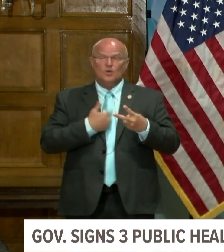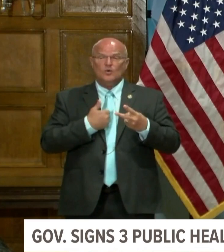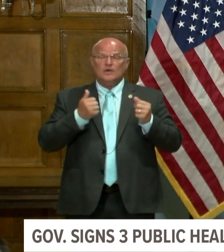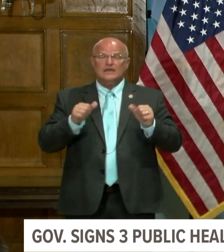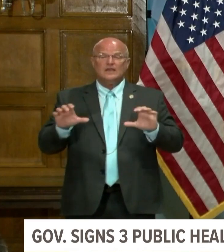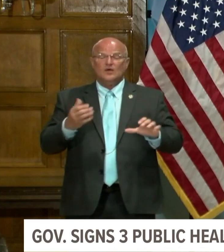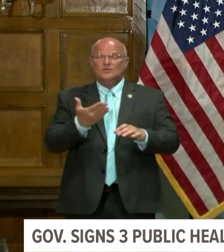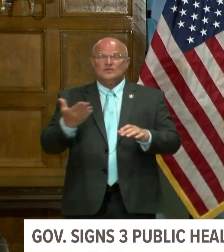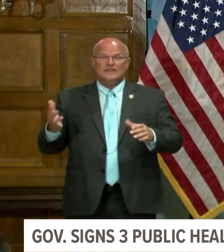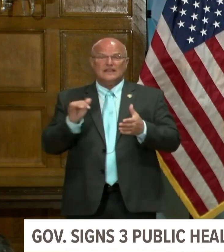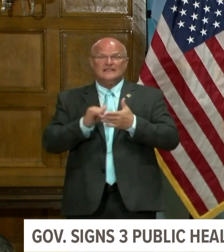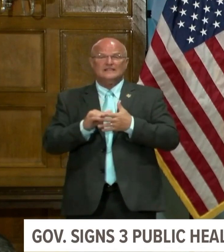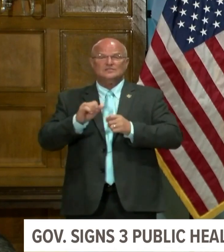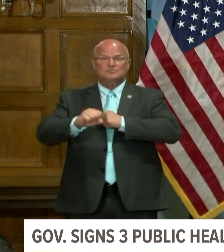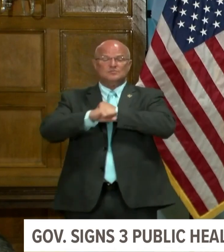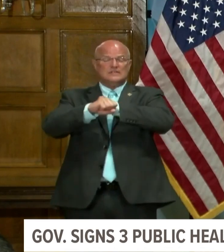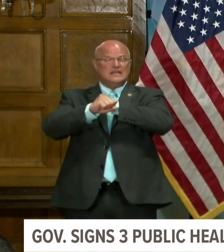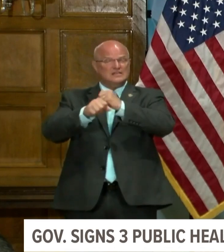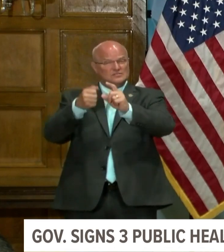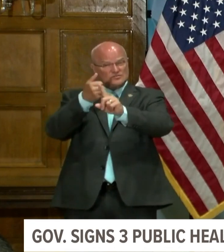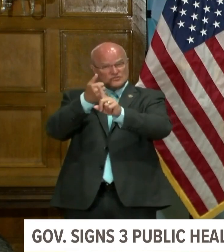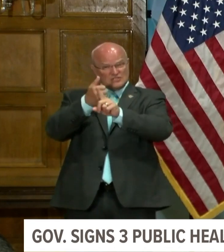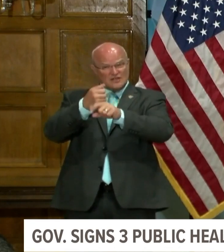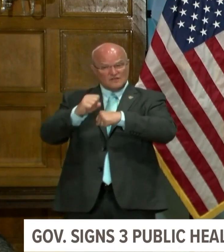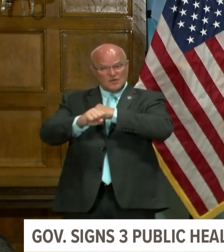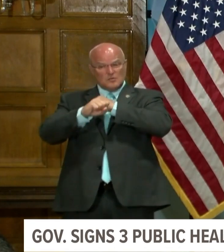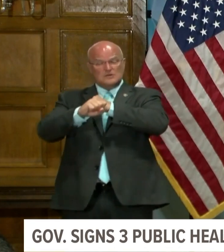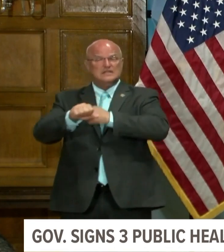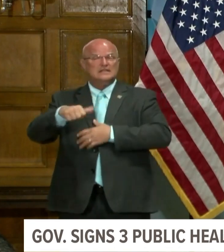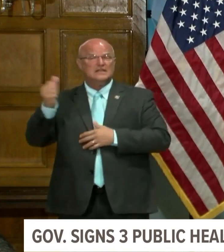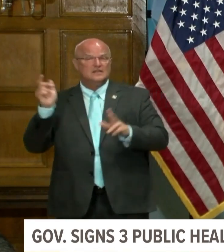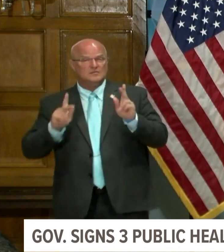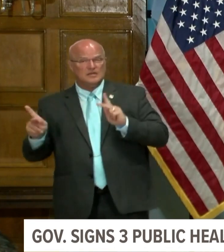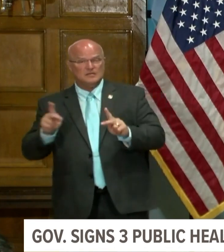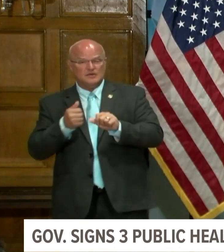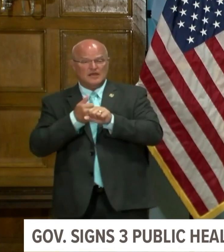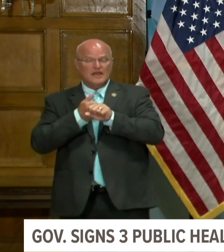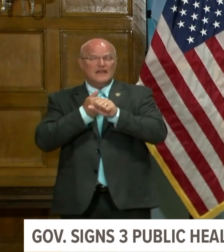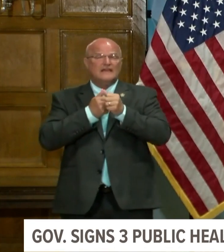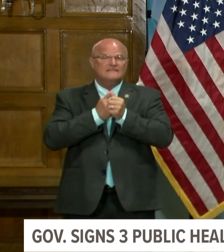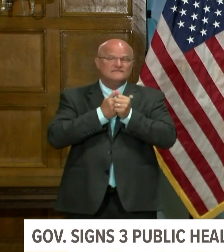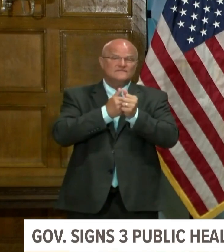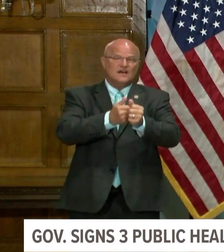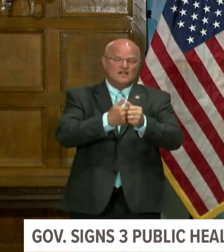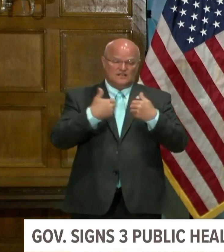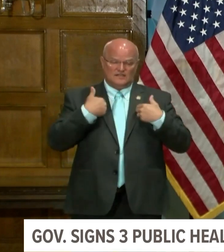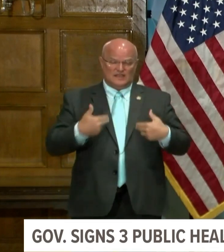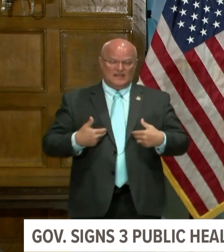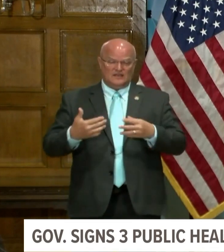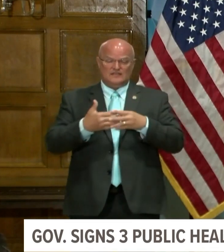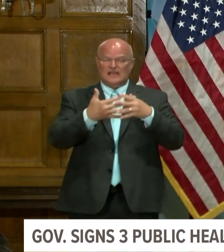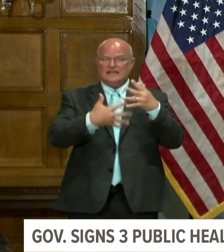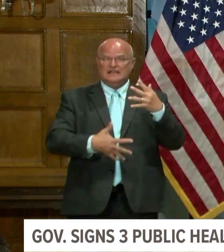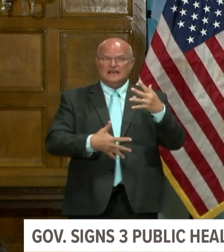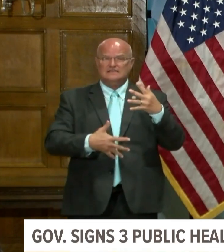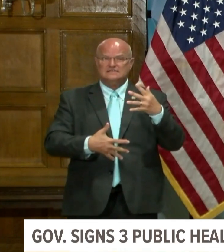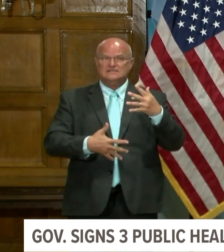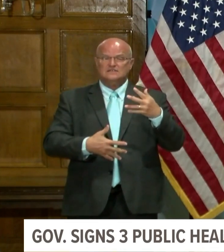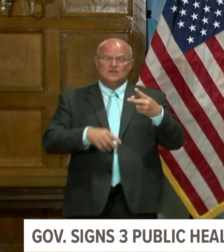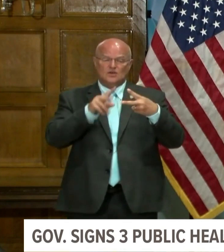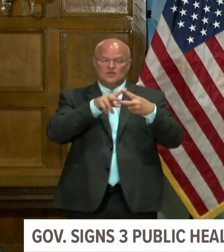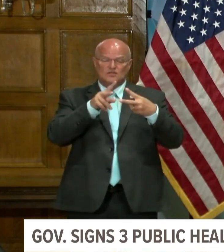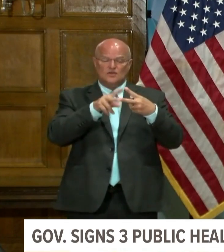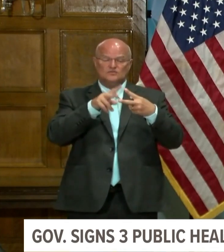those things whenever you protect yourself and you protect others and you follow the public health guidelines. And so we have to maintain those